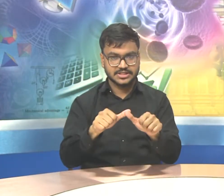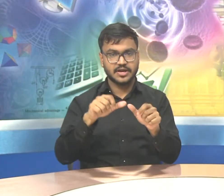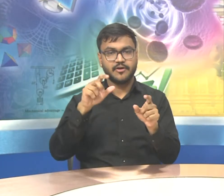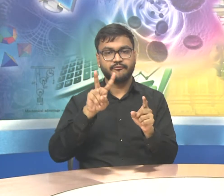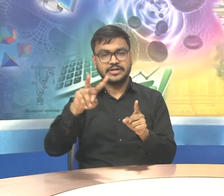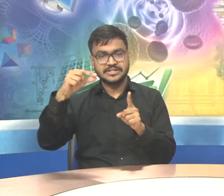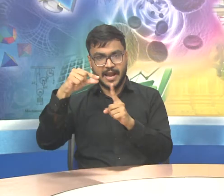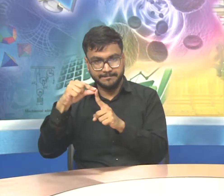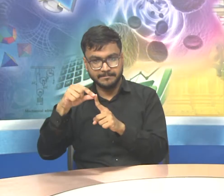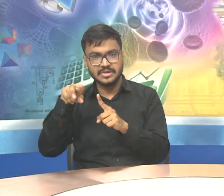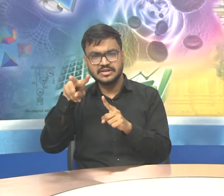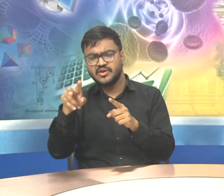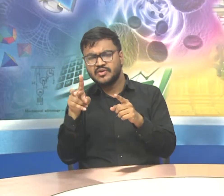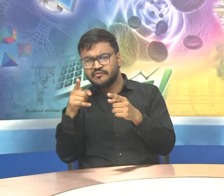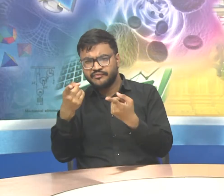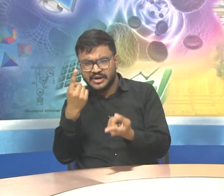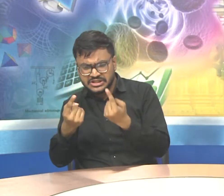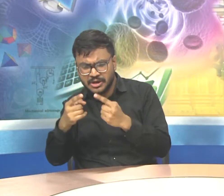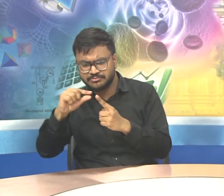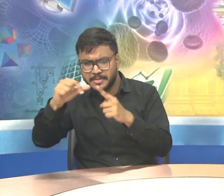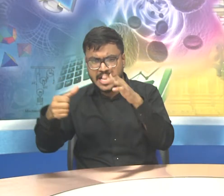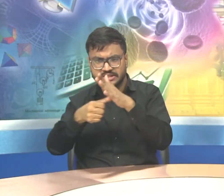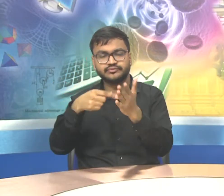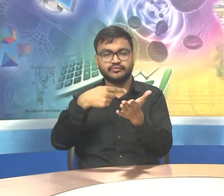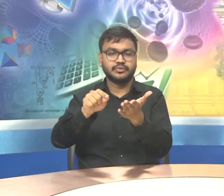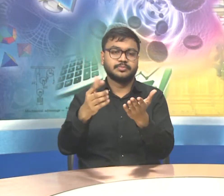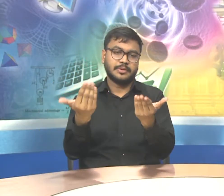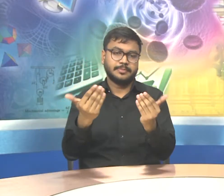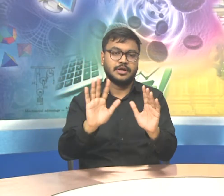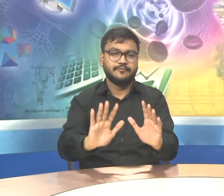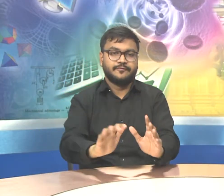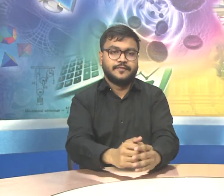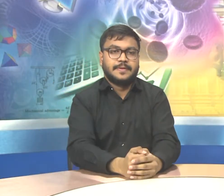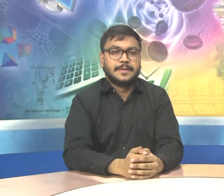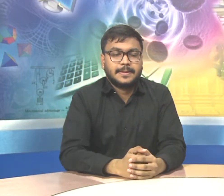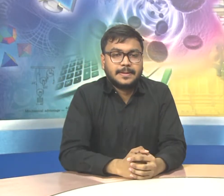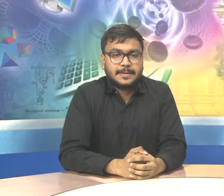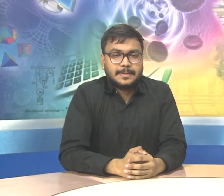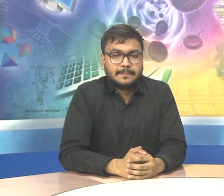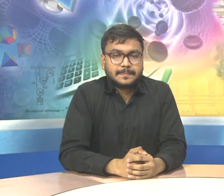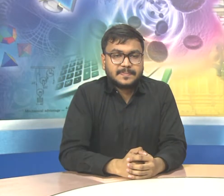Vidhan Parishad.